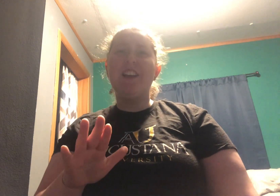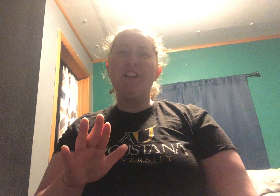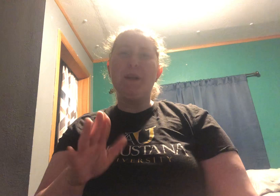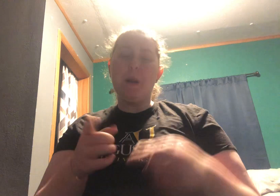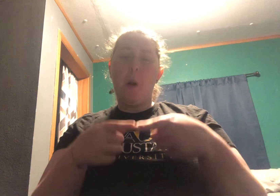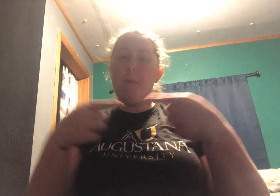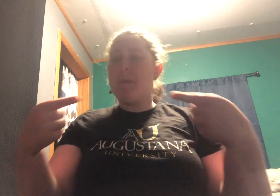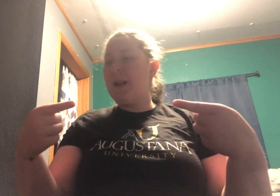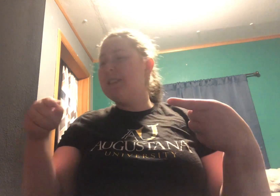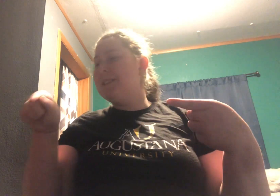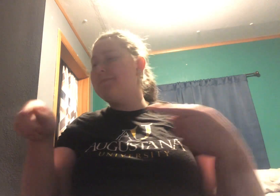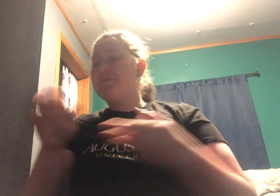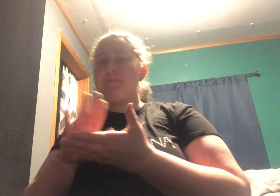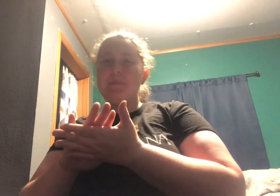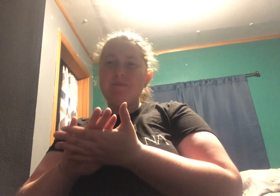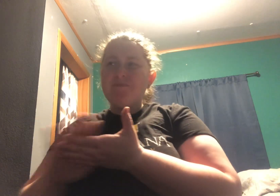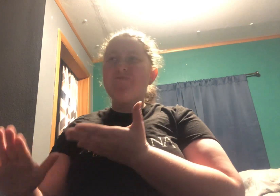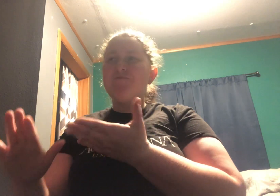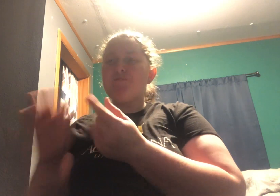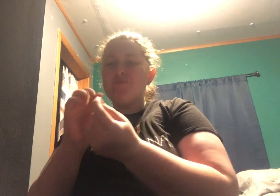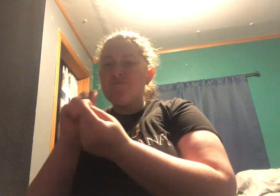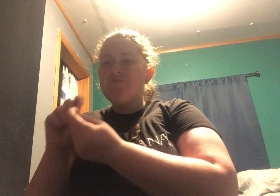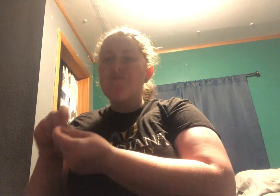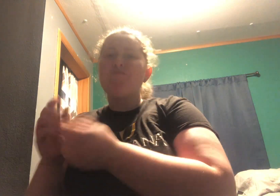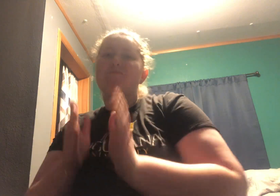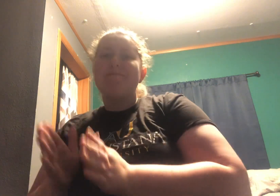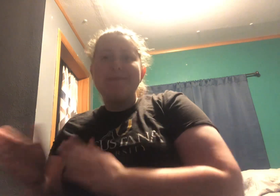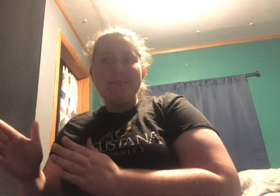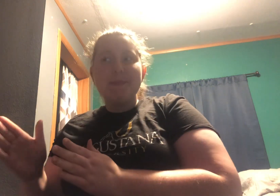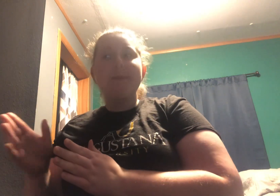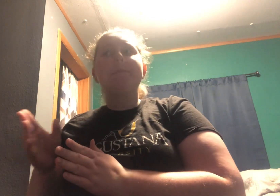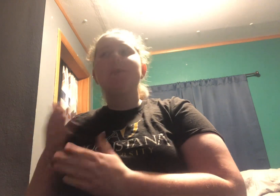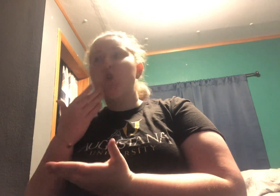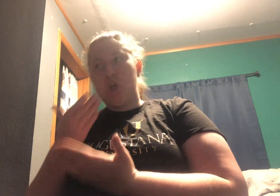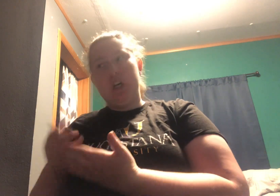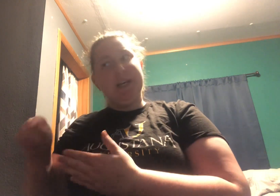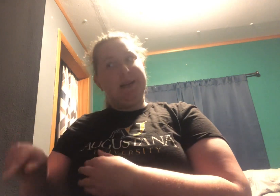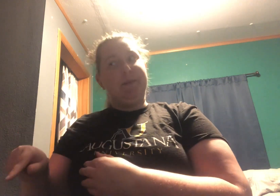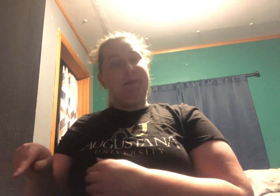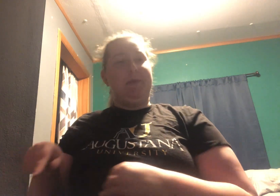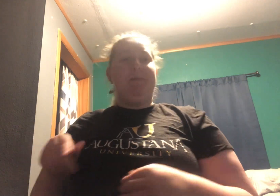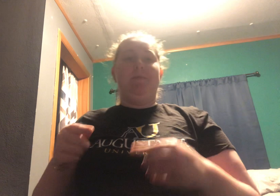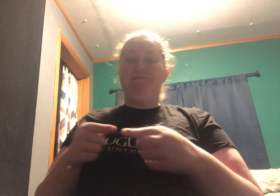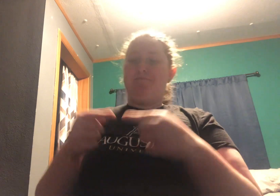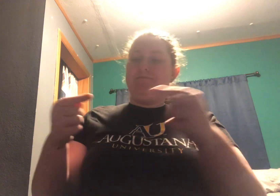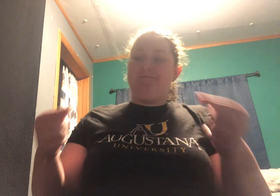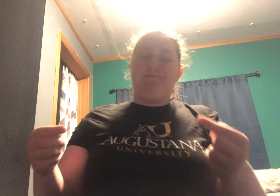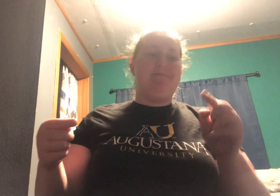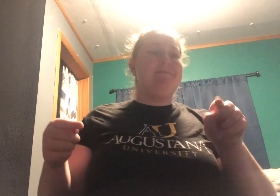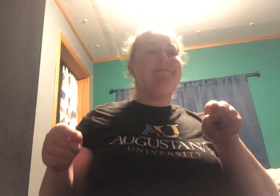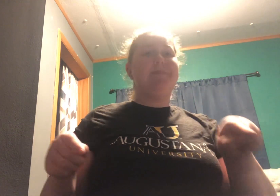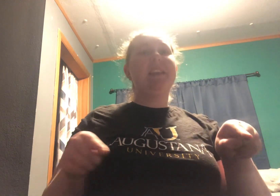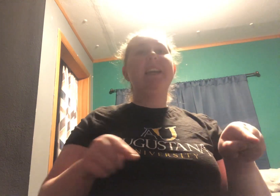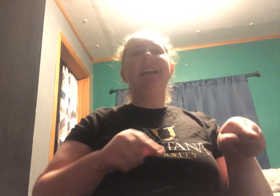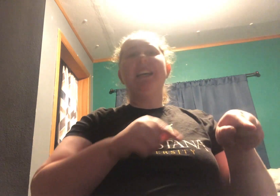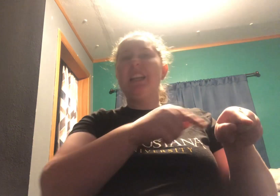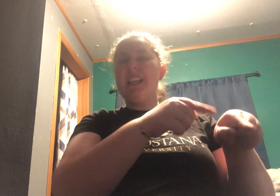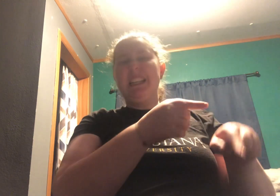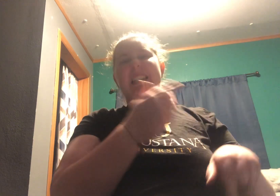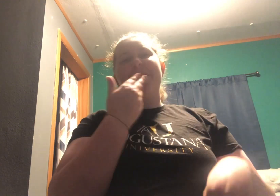tidy, right? If something's neat and tidy, then it's good. If there's a lot of debris everywhere, then it's bad. Okay, so are